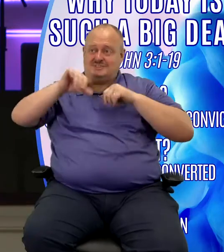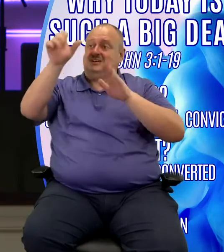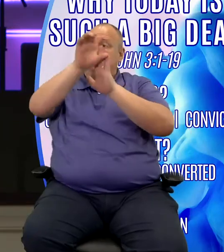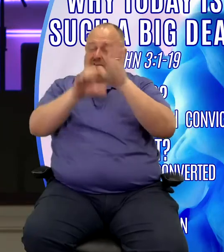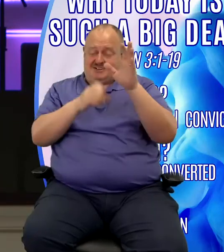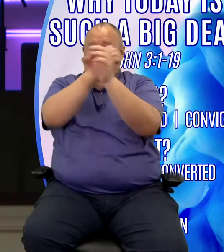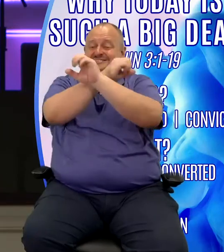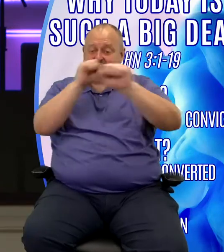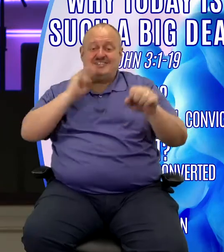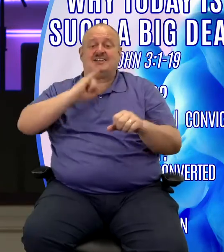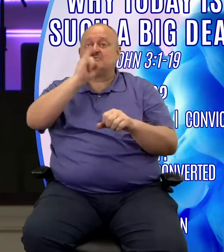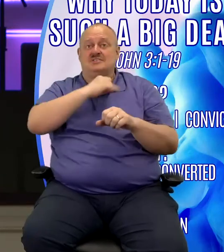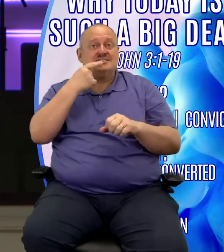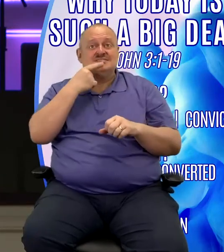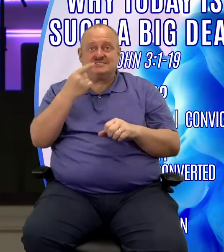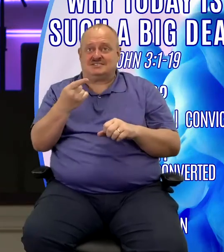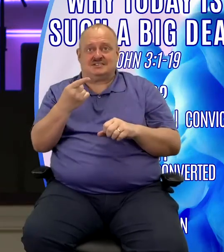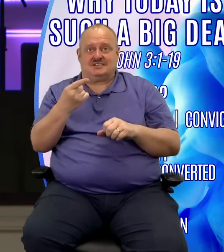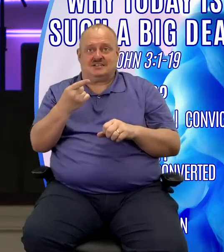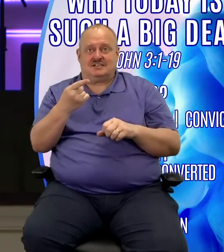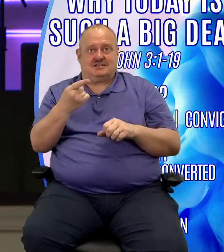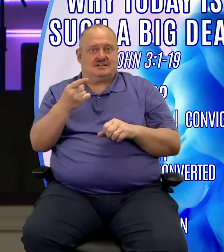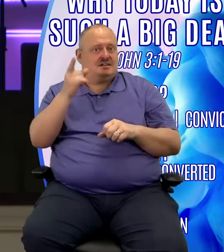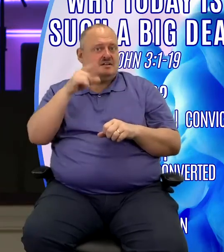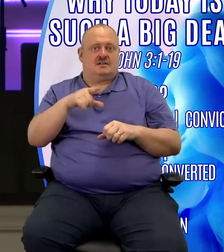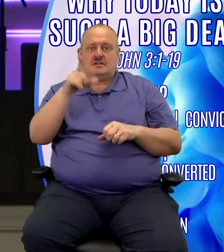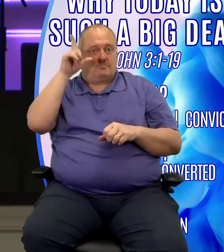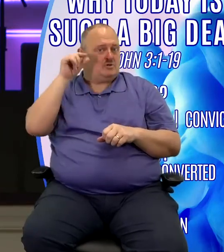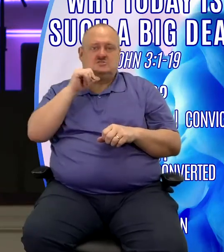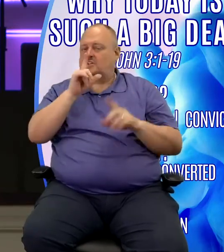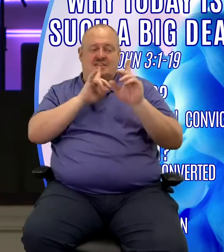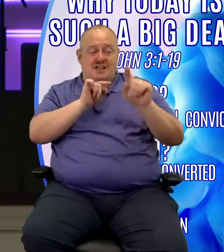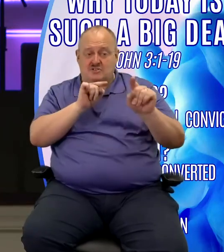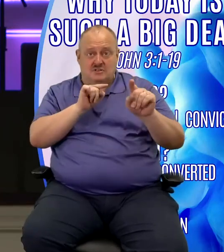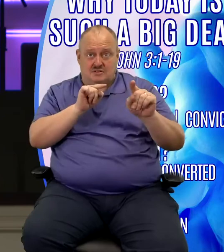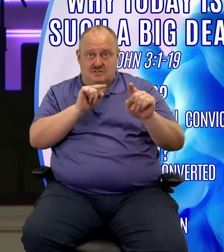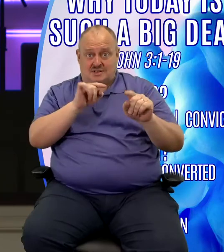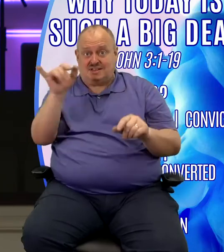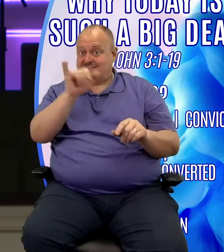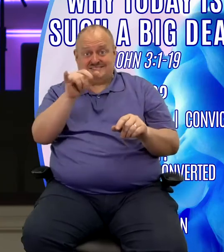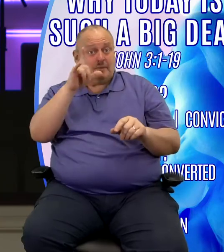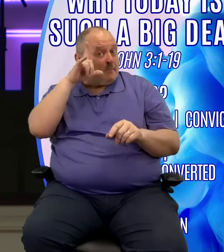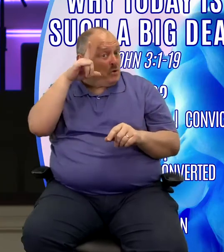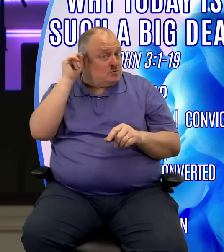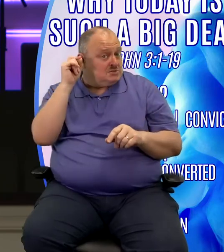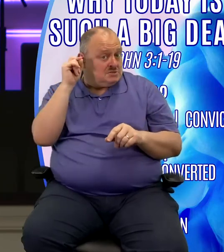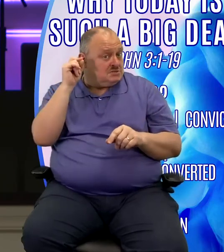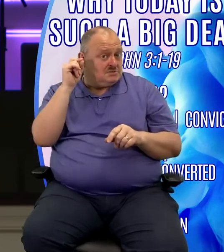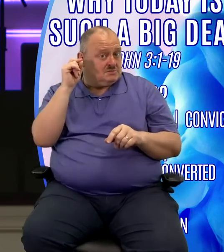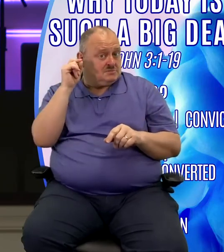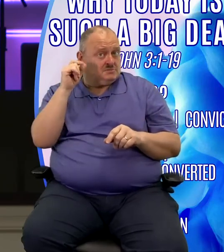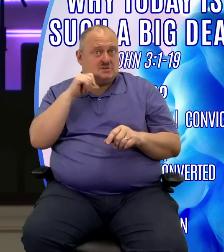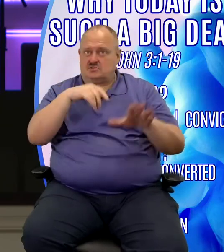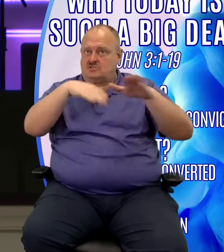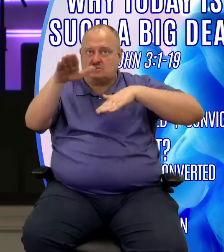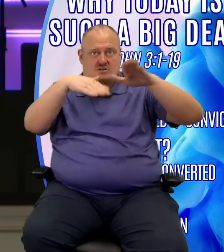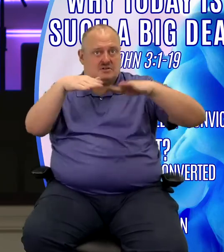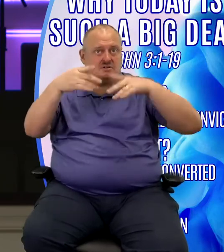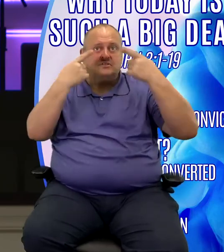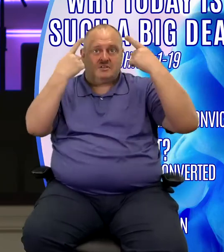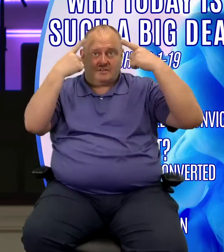of Israel, said that he was not the answer. You know, this same Moses would not even step to that